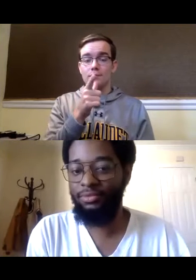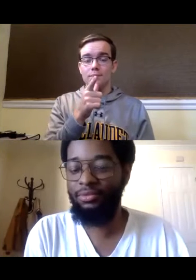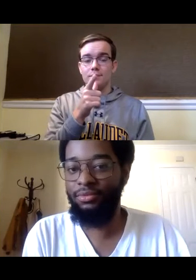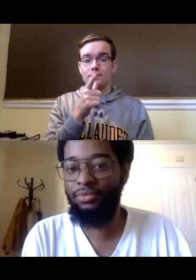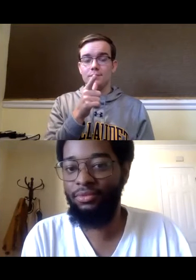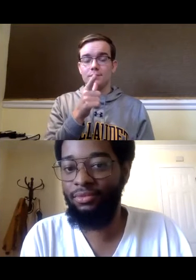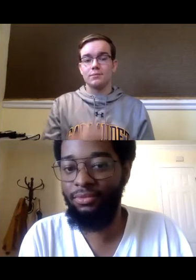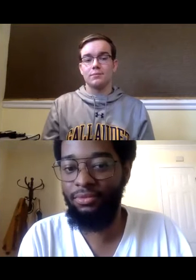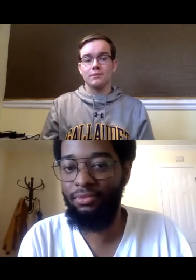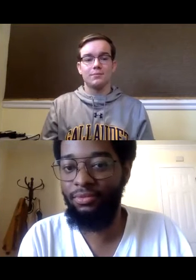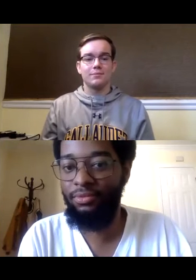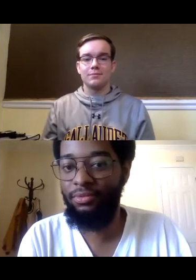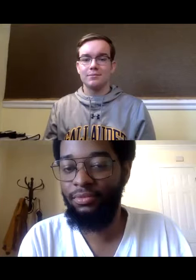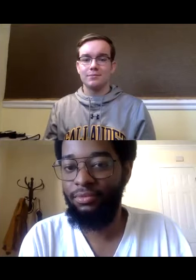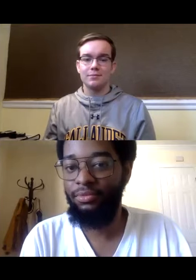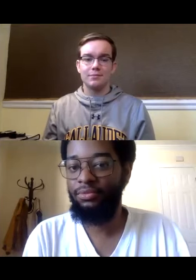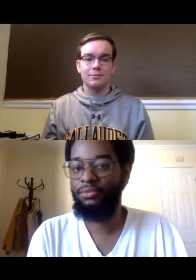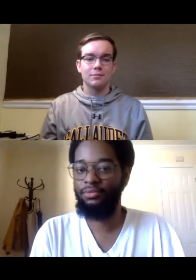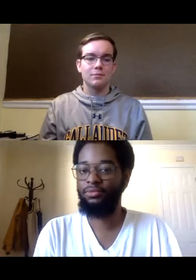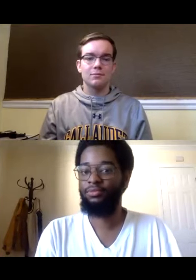The next one is lunch.